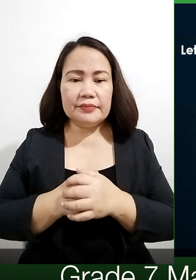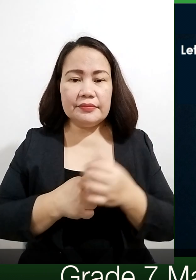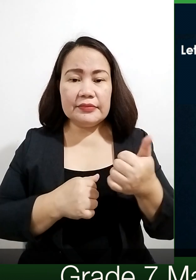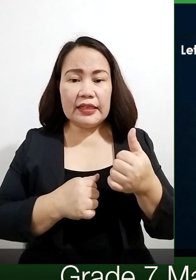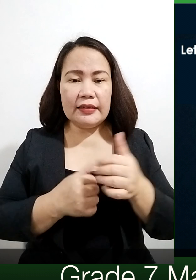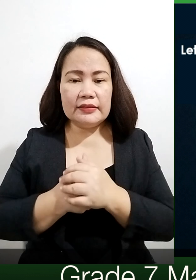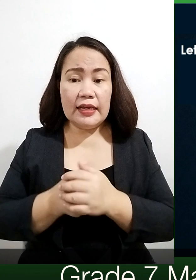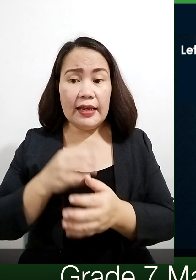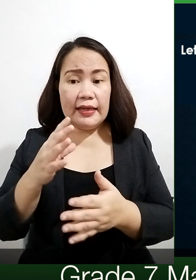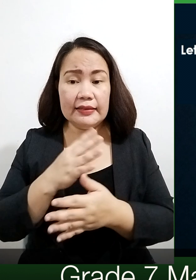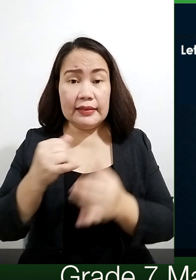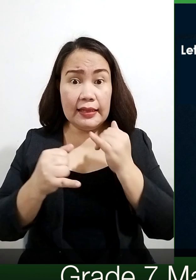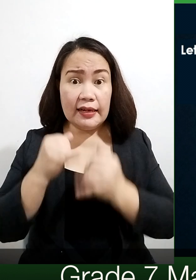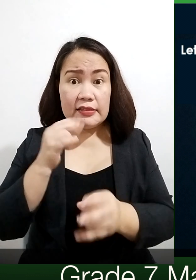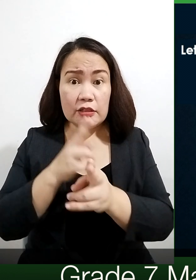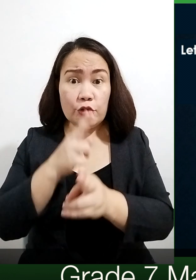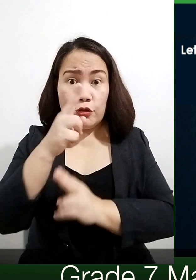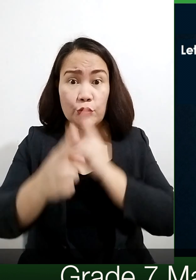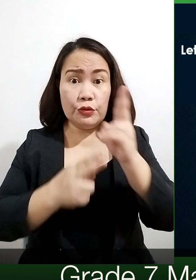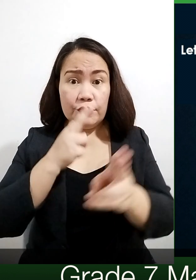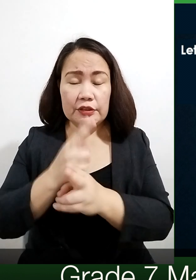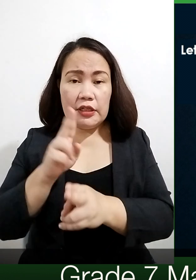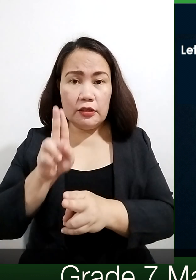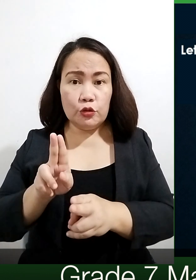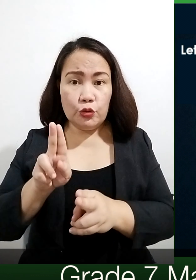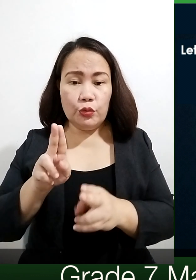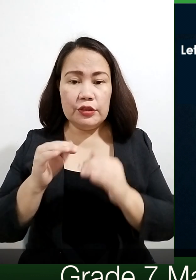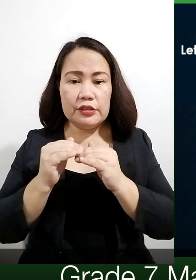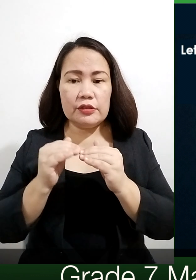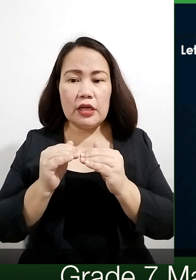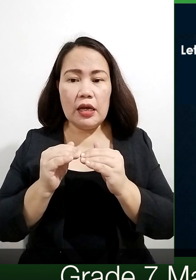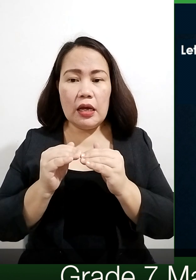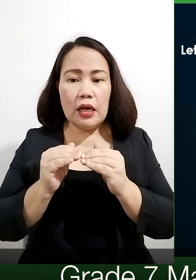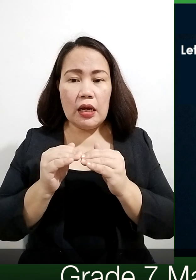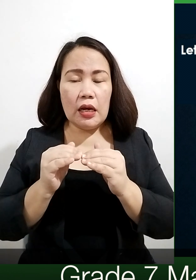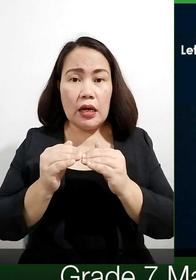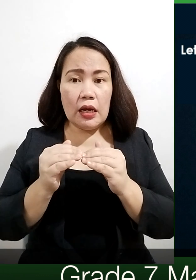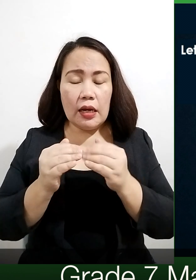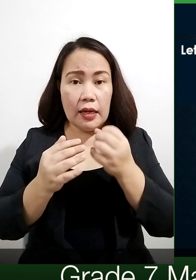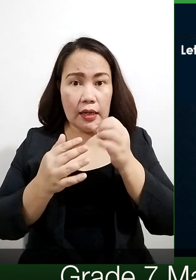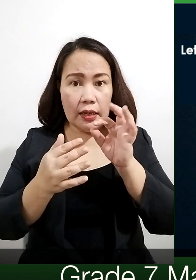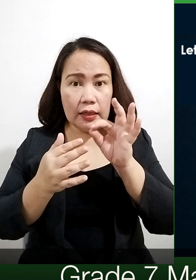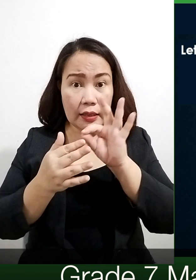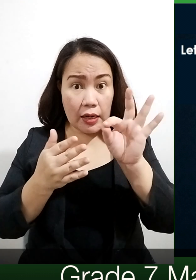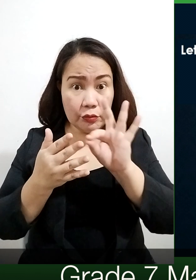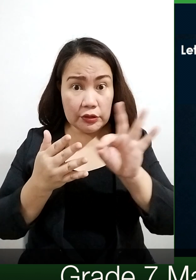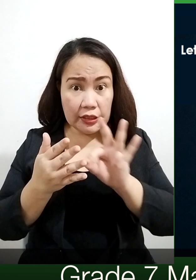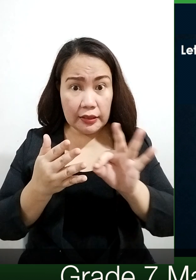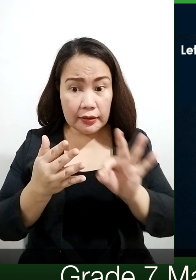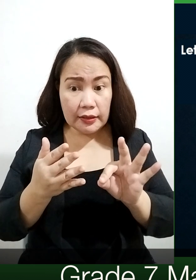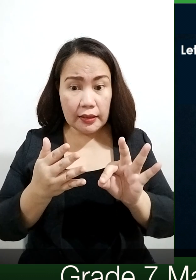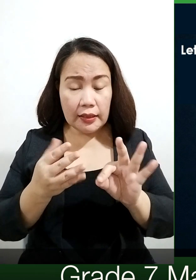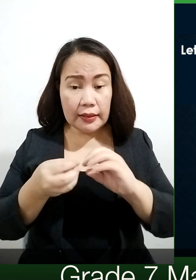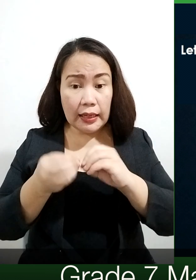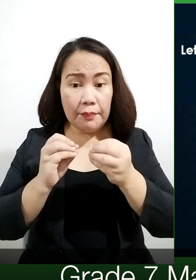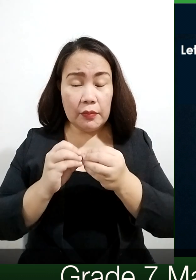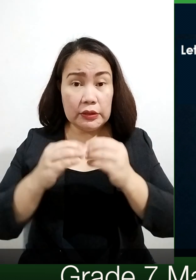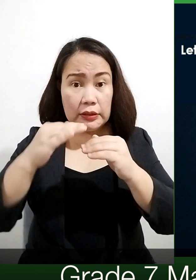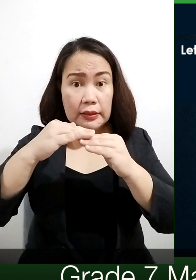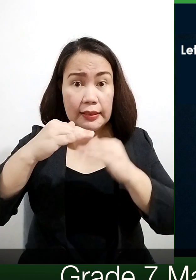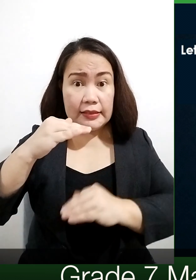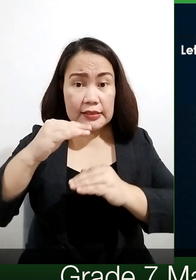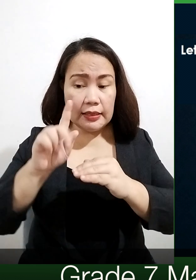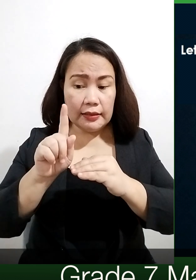6, 8, 10. And the universal set is the counting numbers less than 11. So, pag sinabi natin